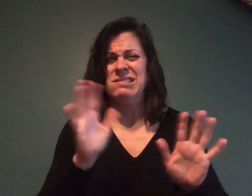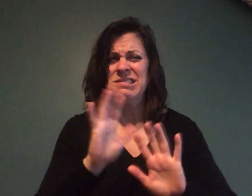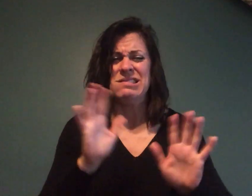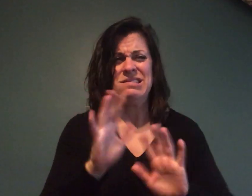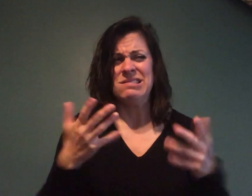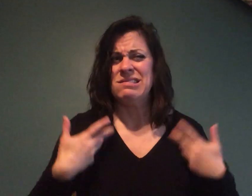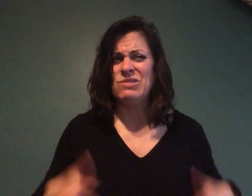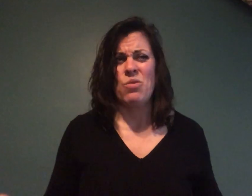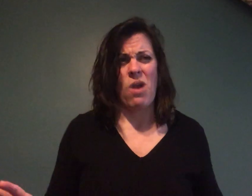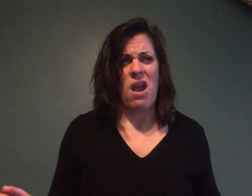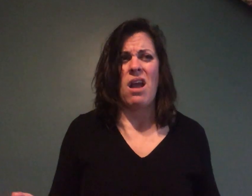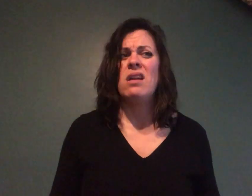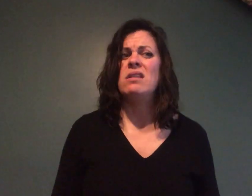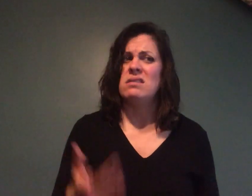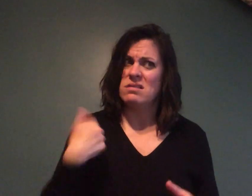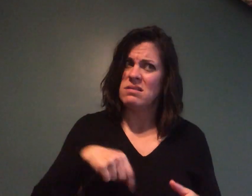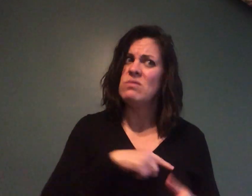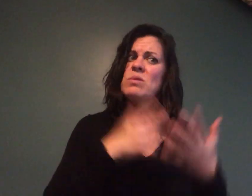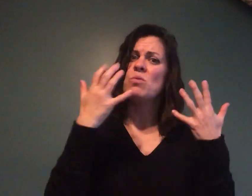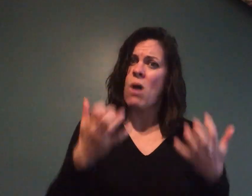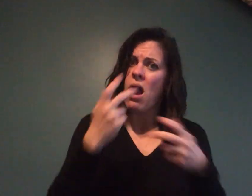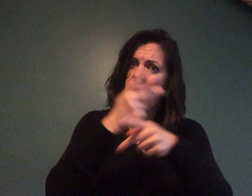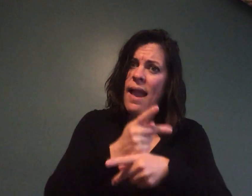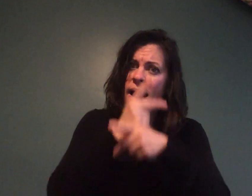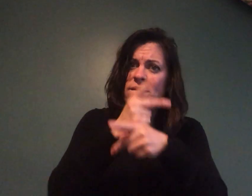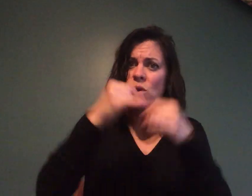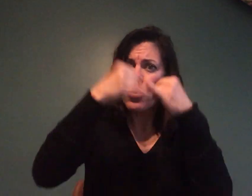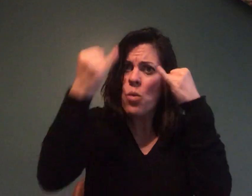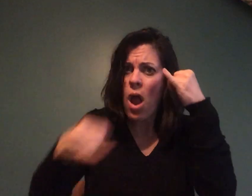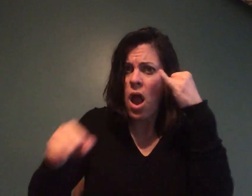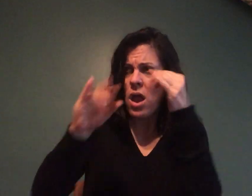do. All right. So let me